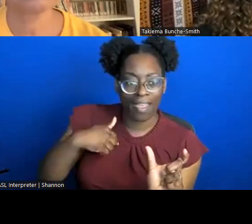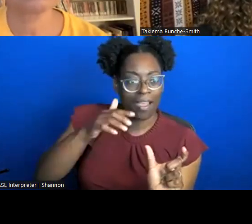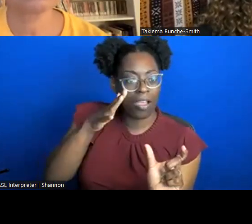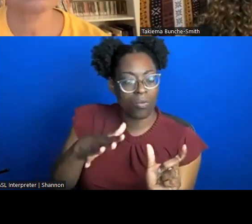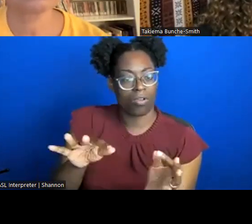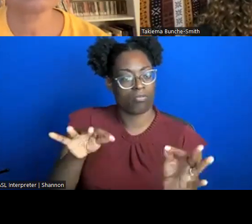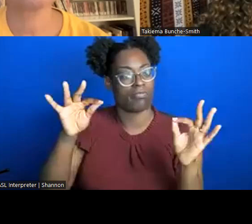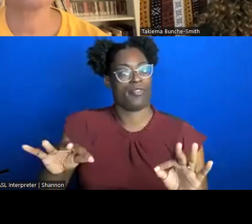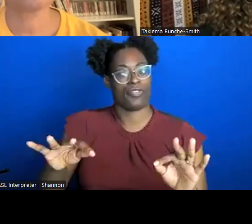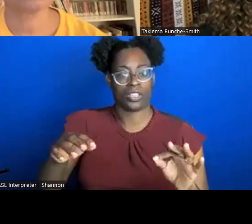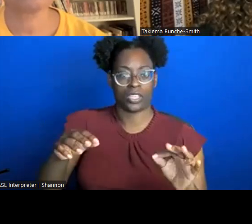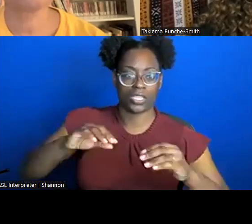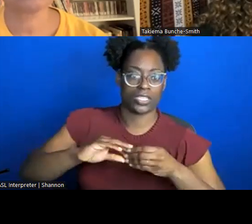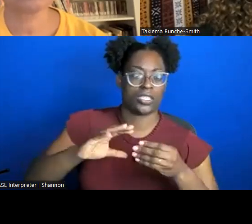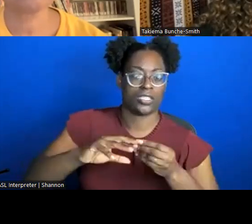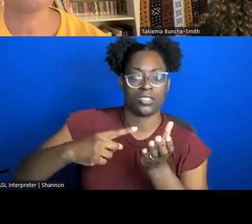success at